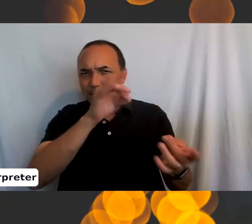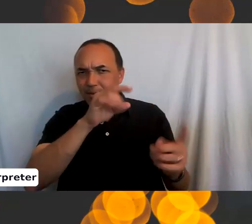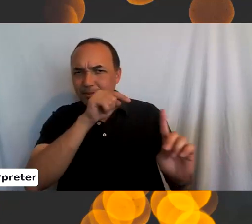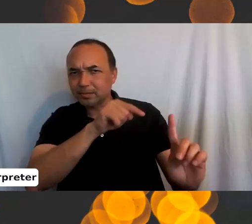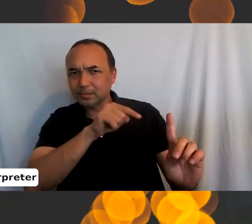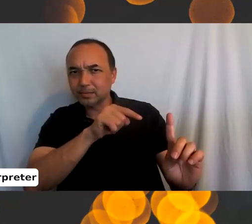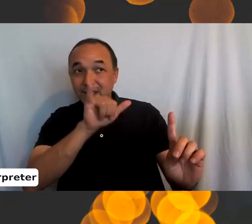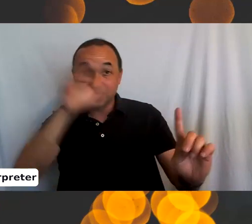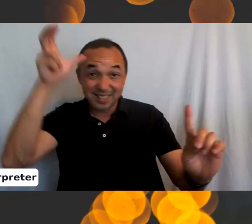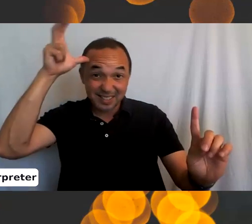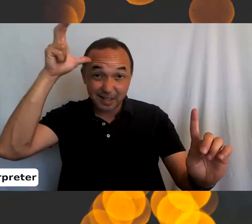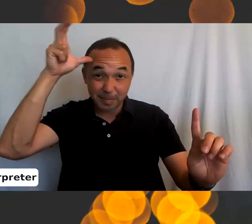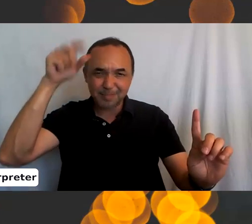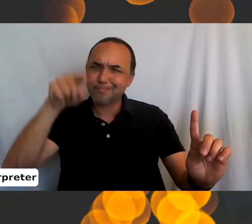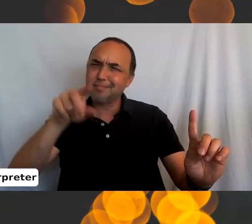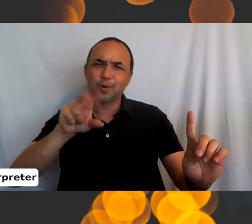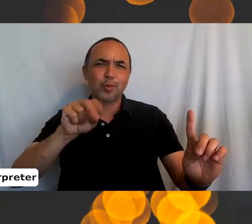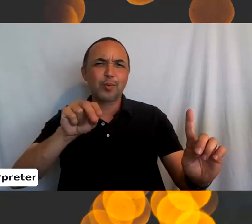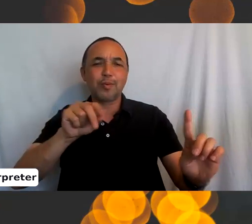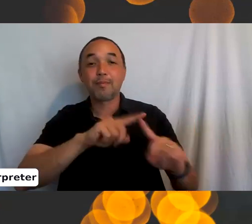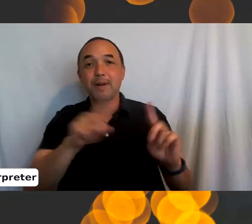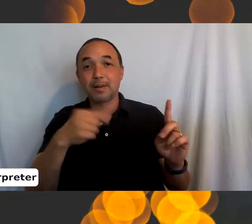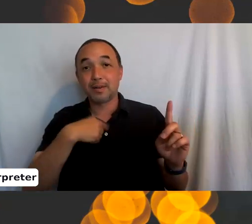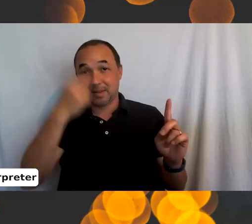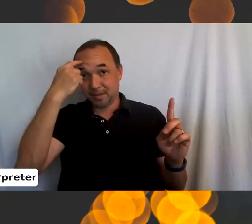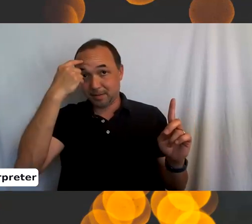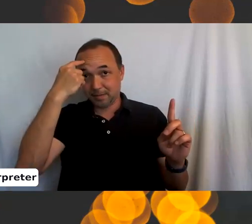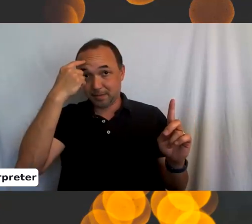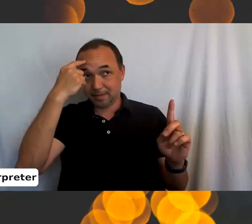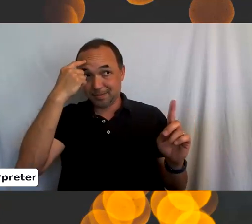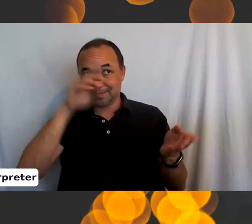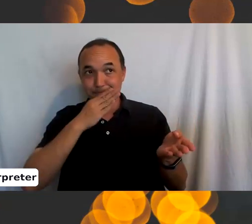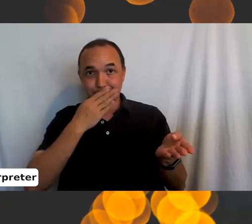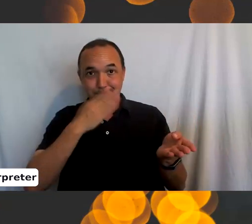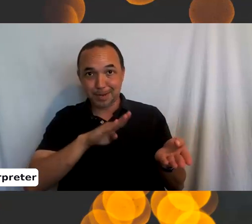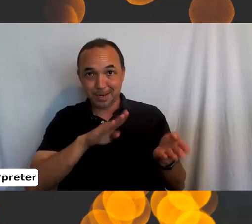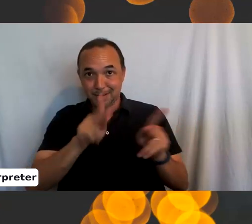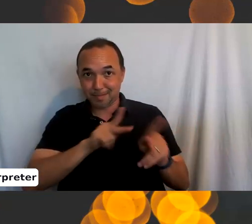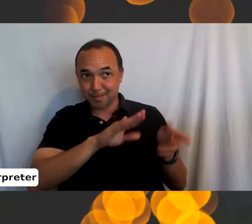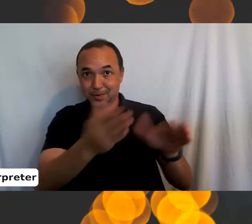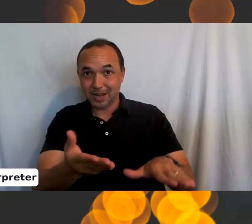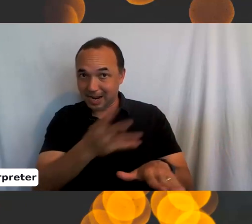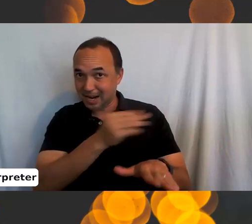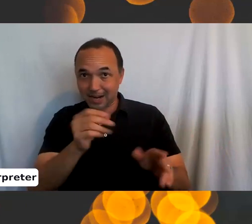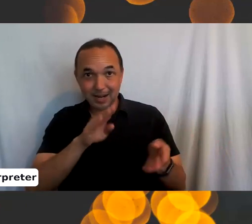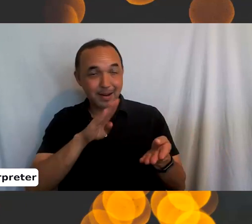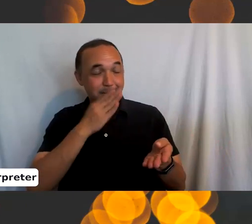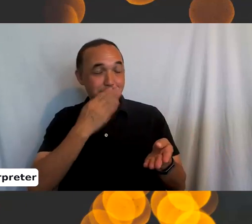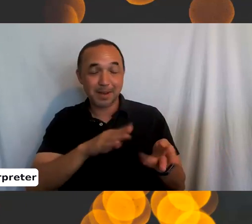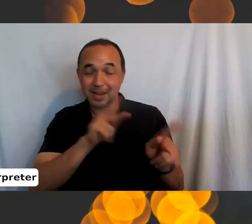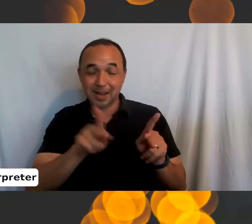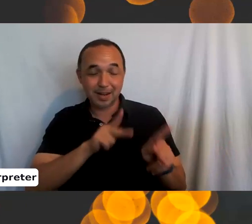a devil or a demon, but I do think that terrible people die too, and terrible people stay behind. And so there